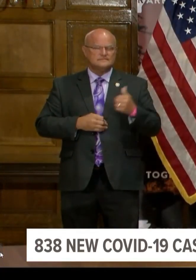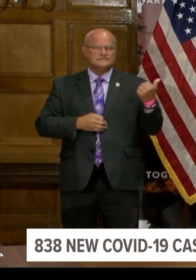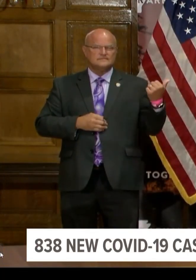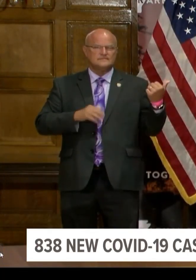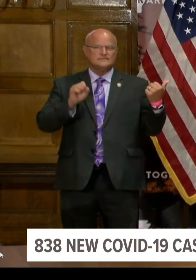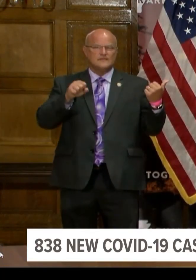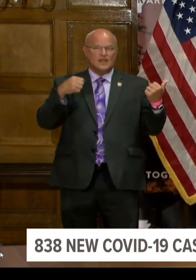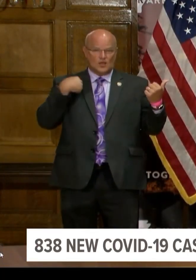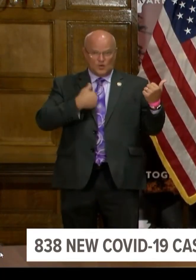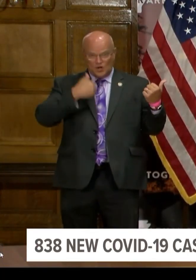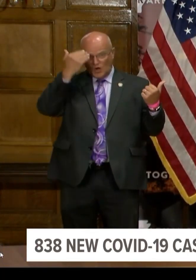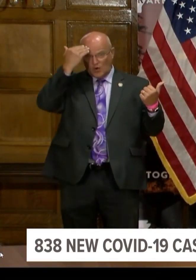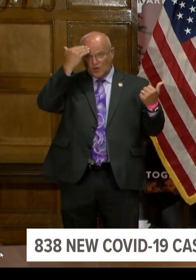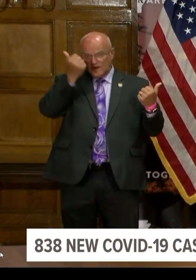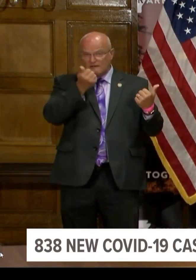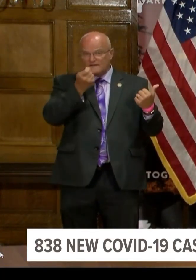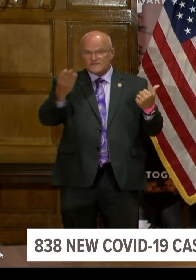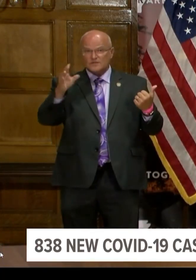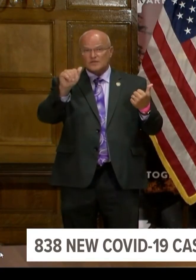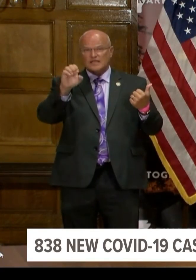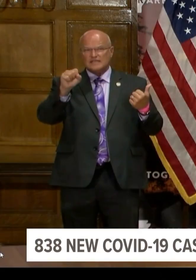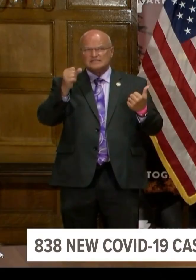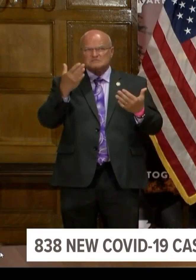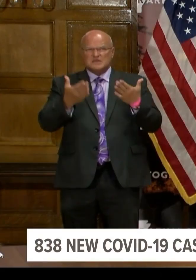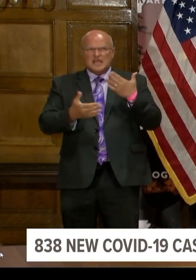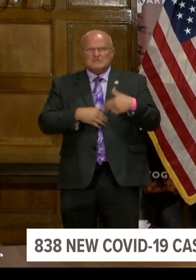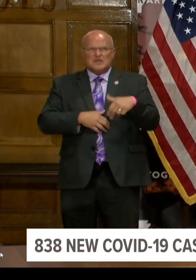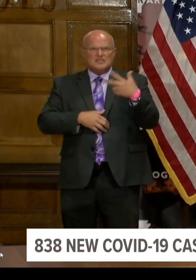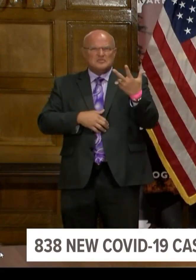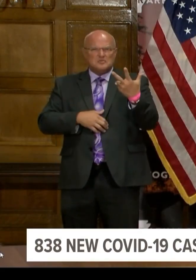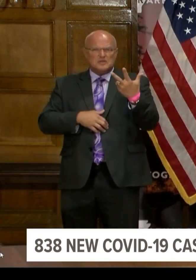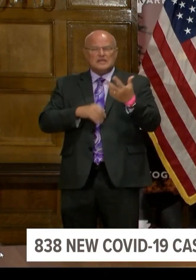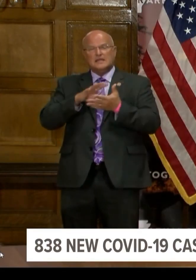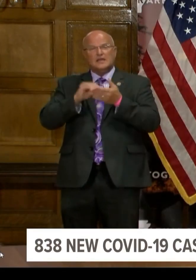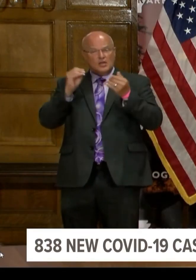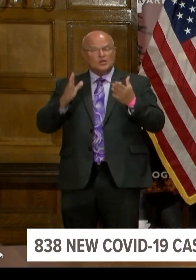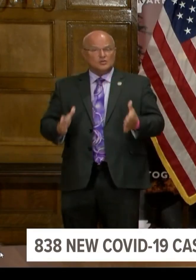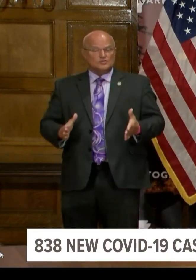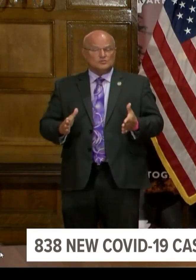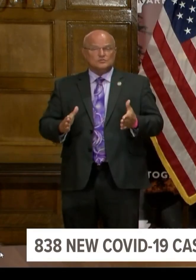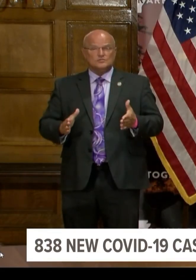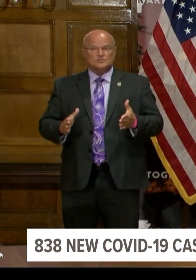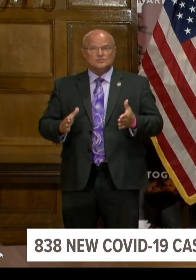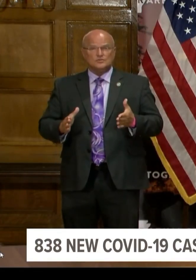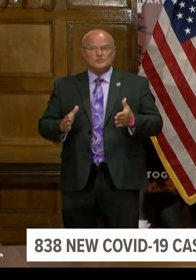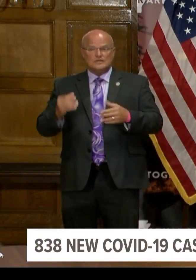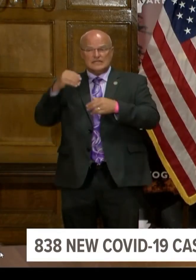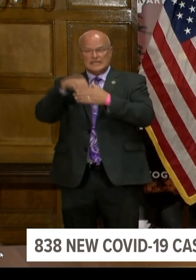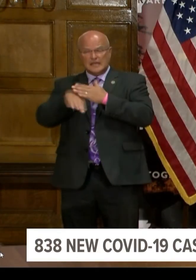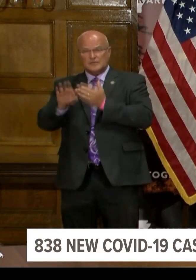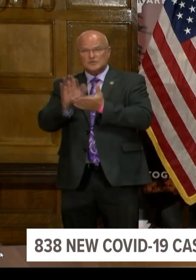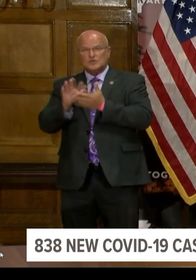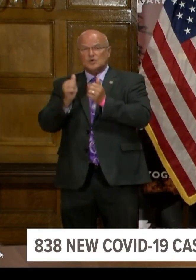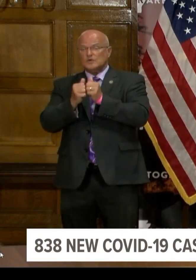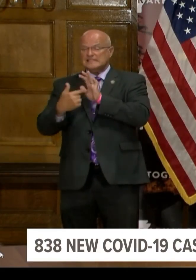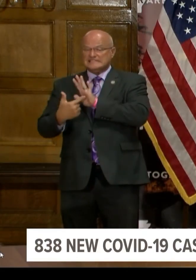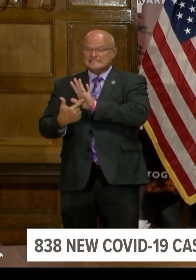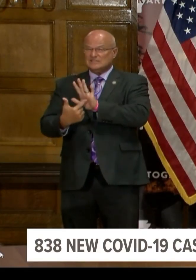Yes, we are aware of a couple of cases, maybe 3, where a student had either came to school with